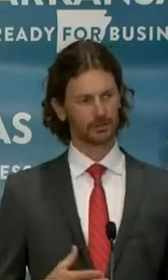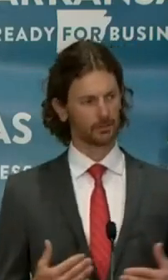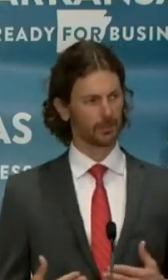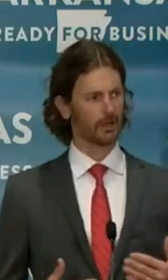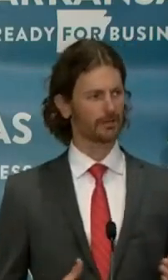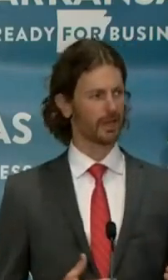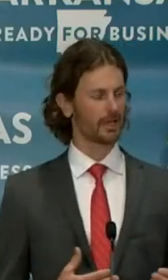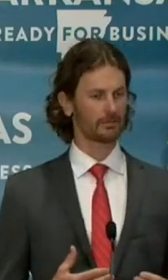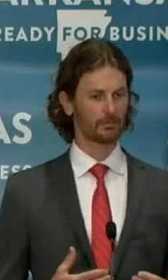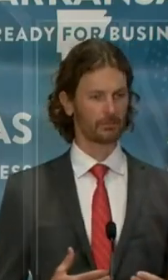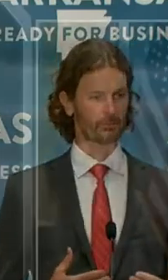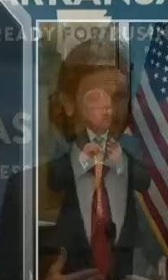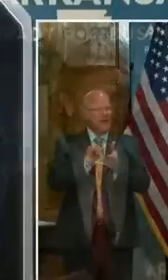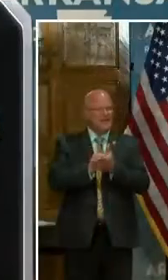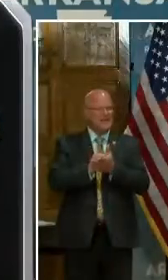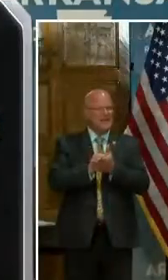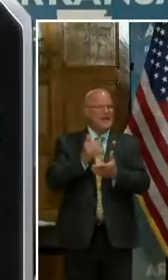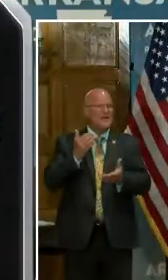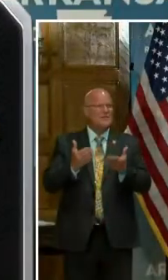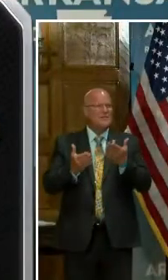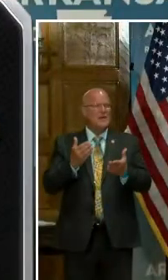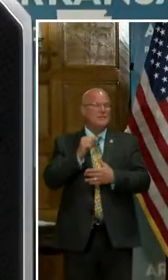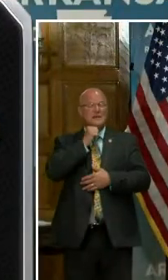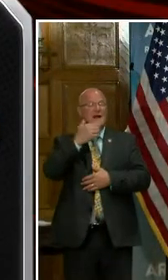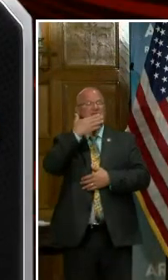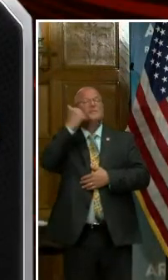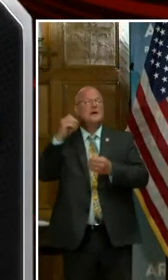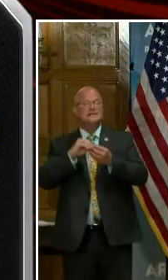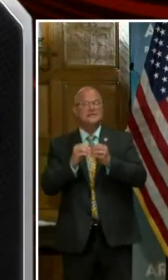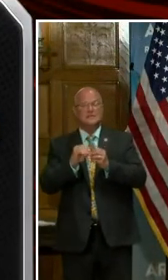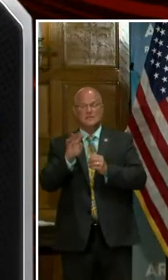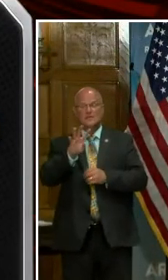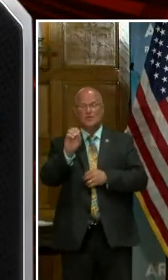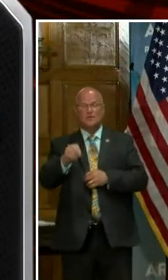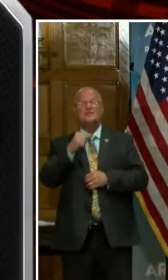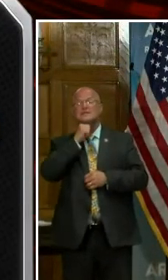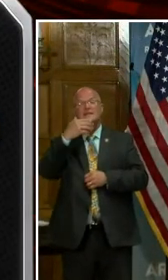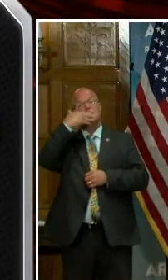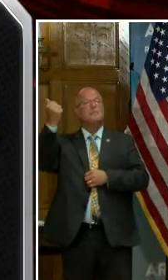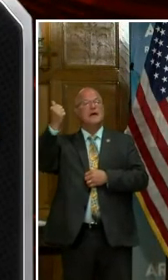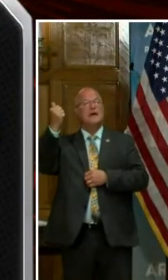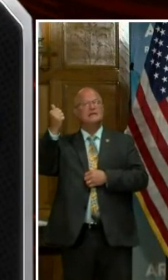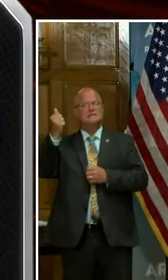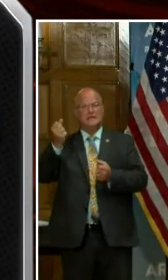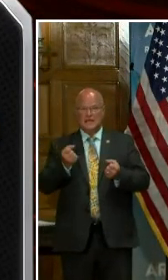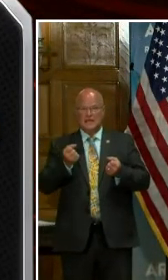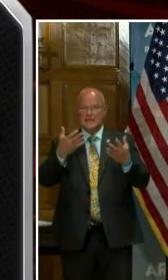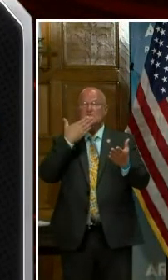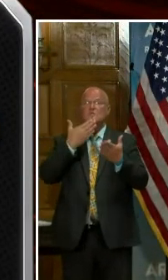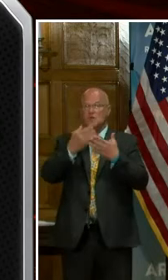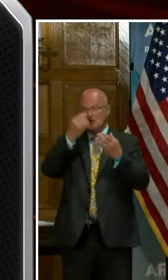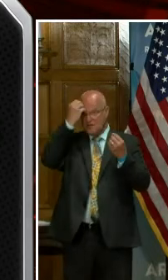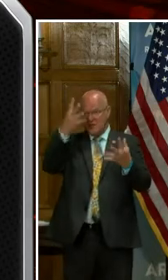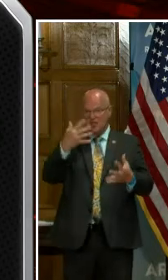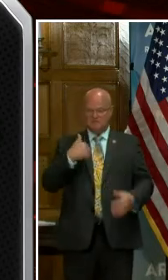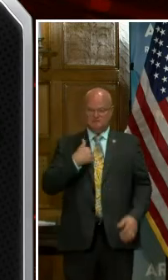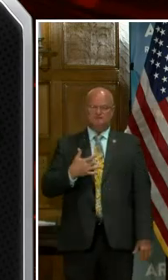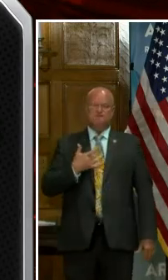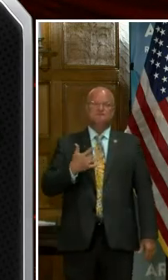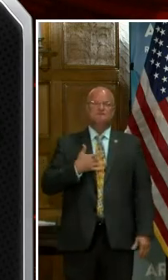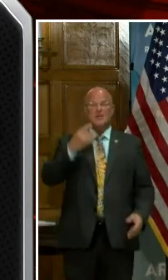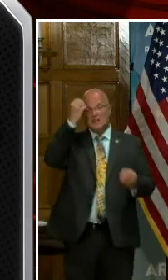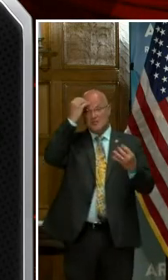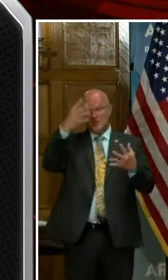he talked a little bit about that maybe being not the best number, the 4% not being the best number. He's giving you good information. I feel like